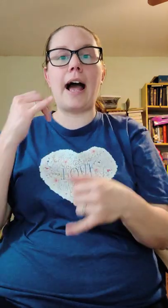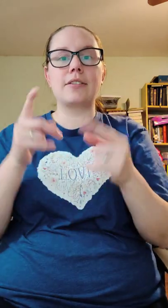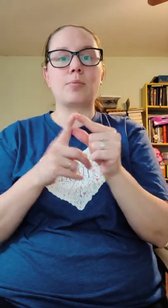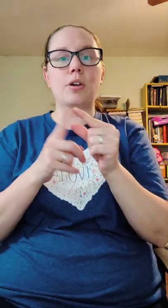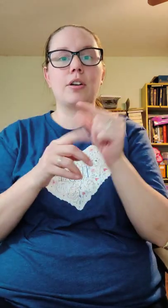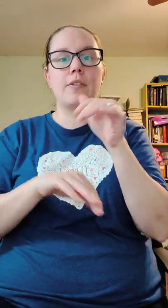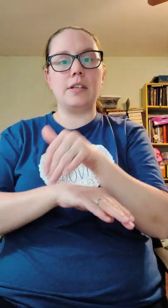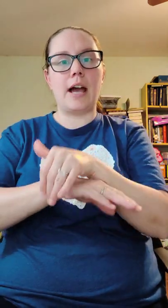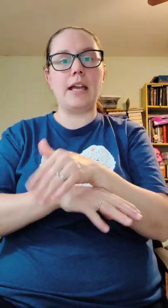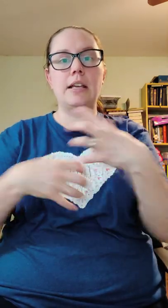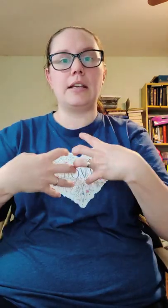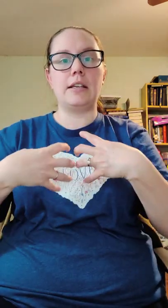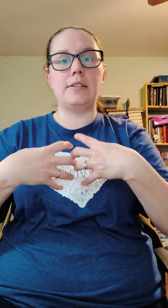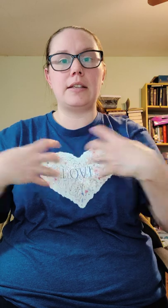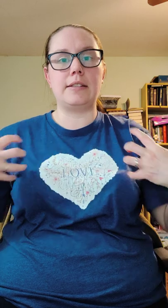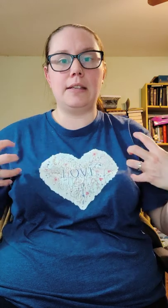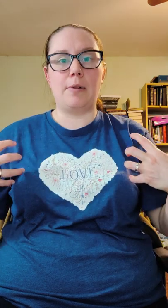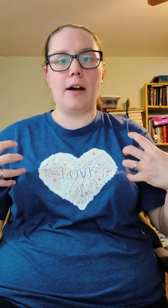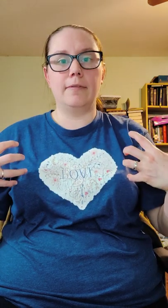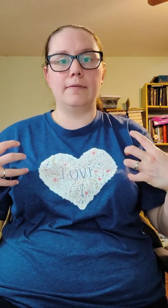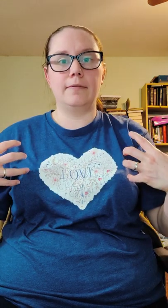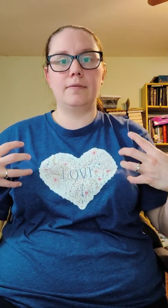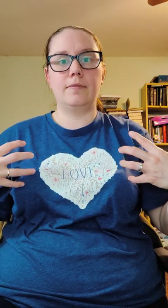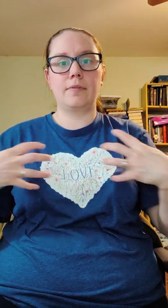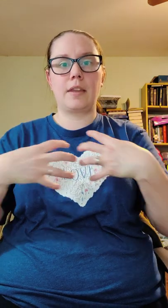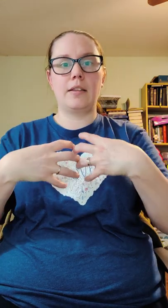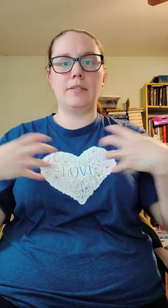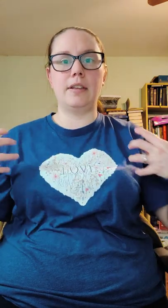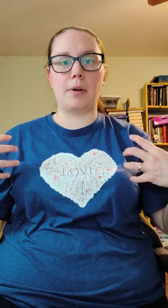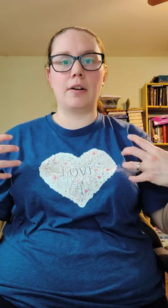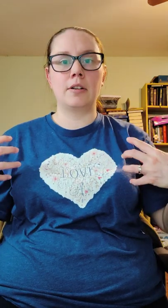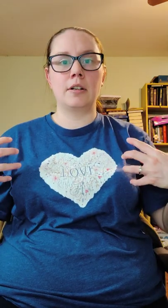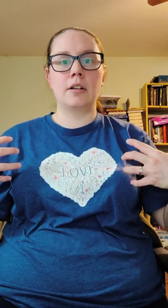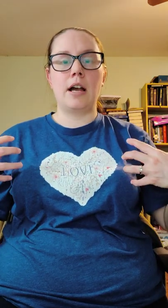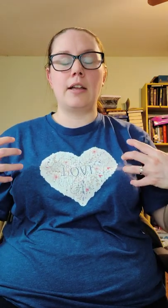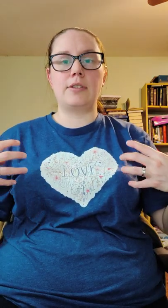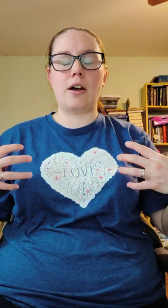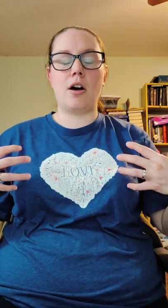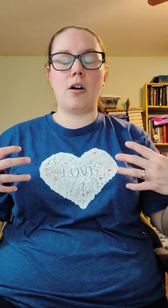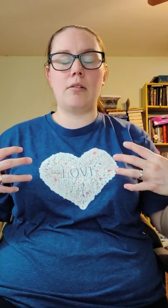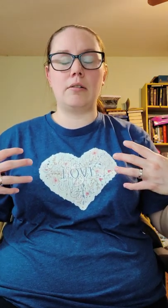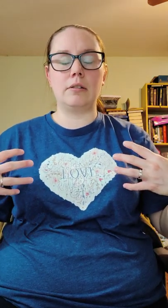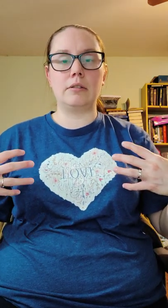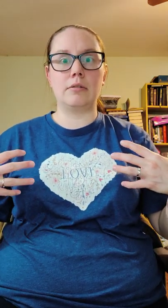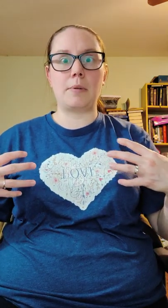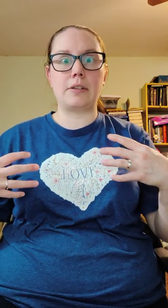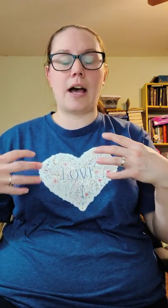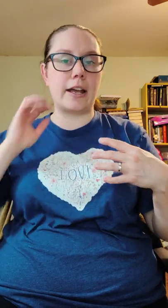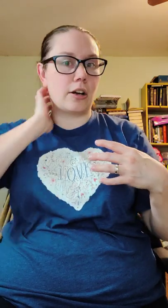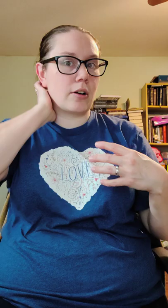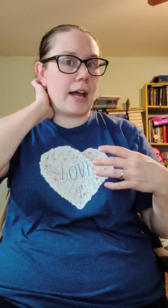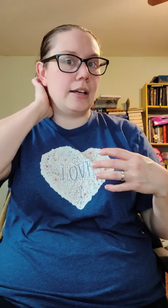last word of the night is zebra. Zebra. And you say, oh, what about tiger? Okay.